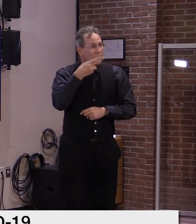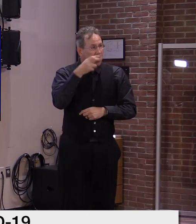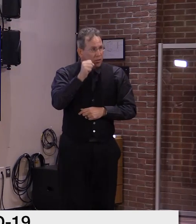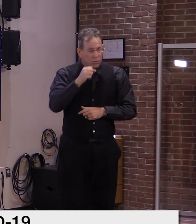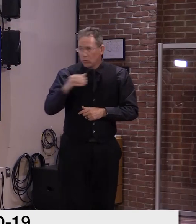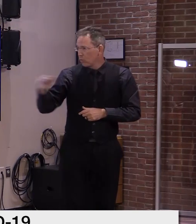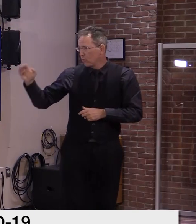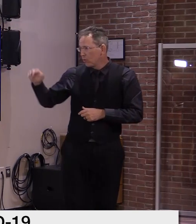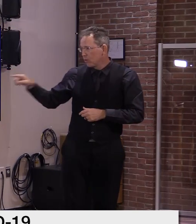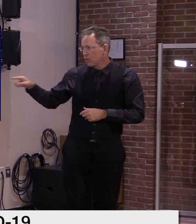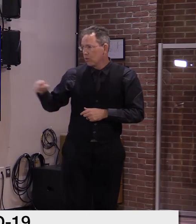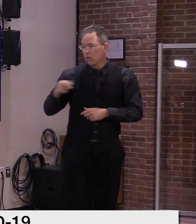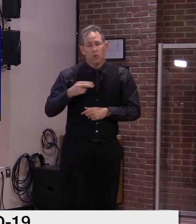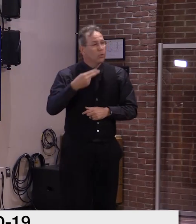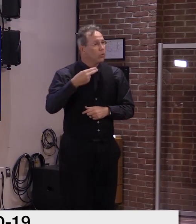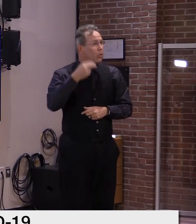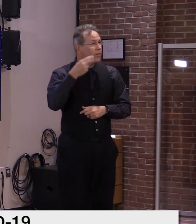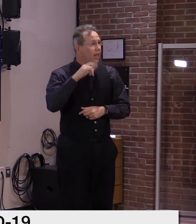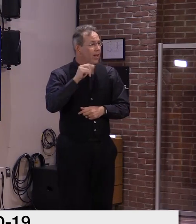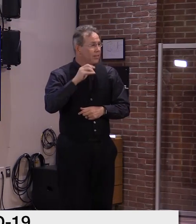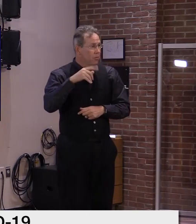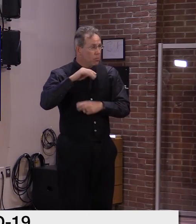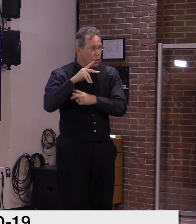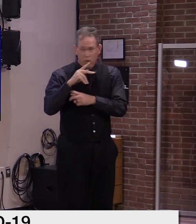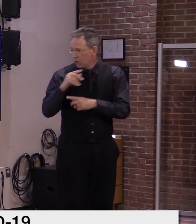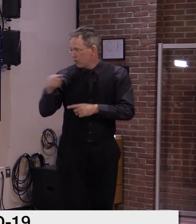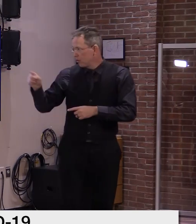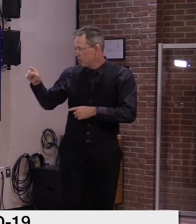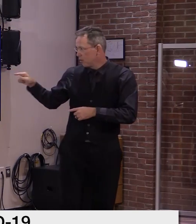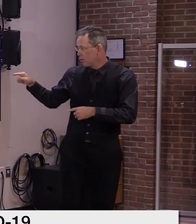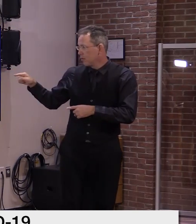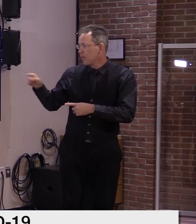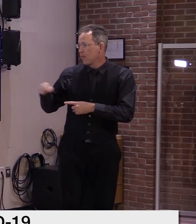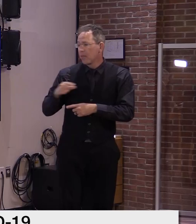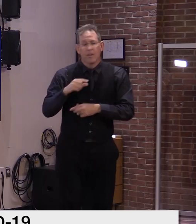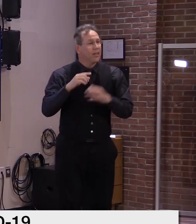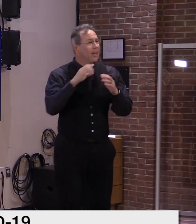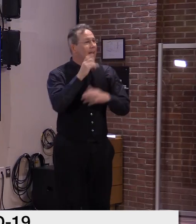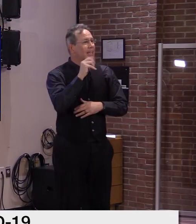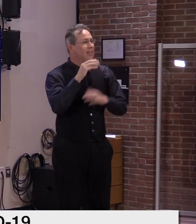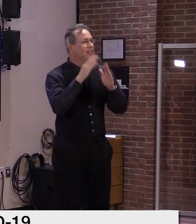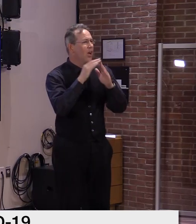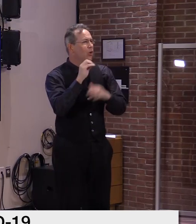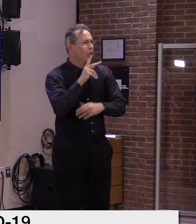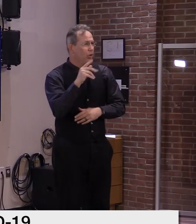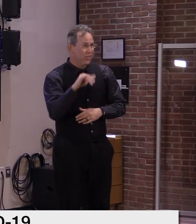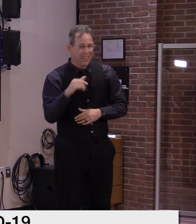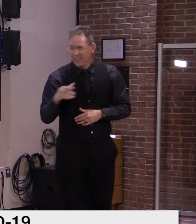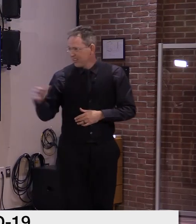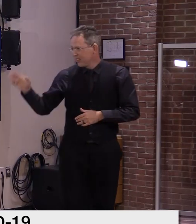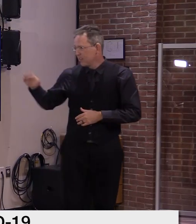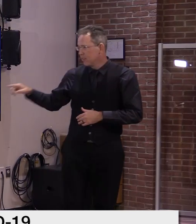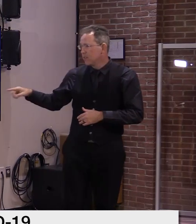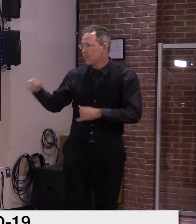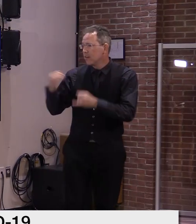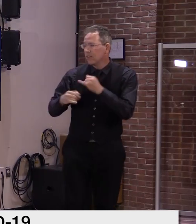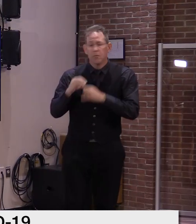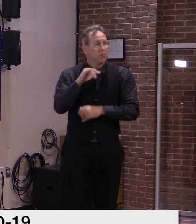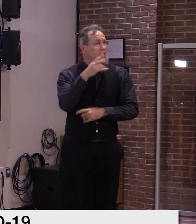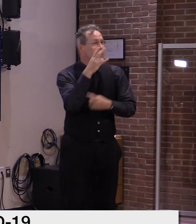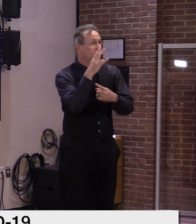North Hyde Park Fire Station, and Eden Town Office. Next up, in Windham County on May